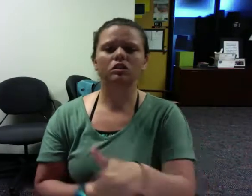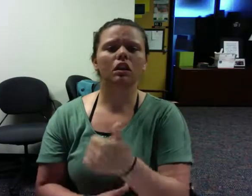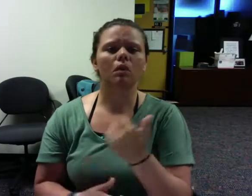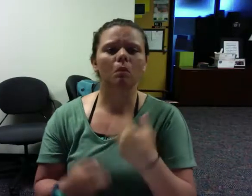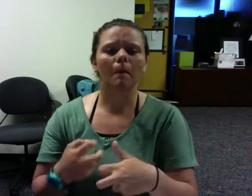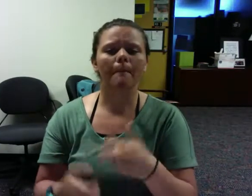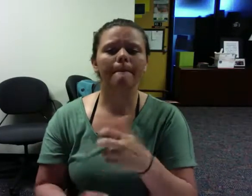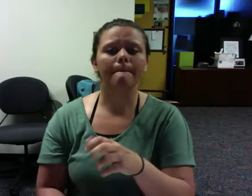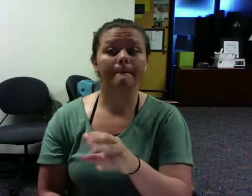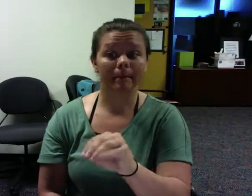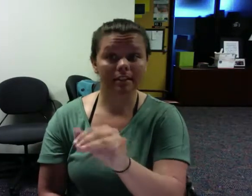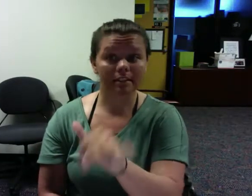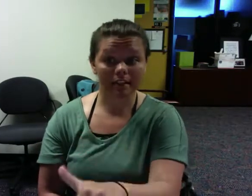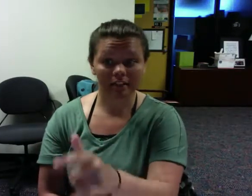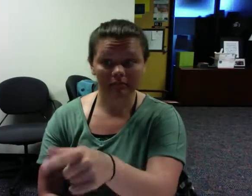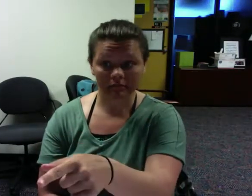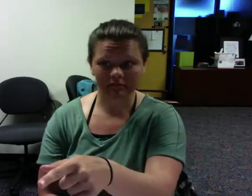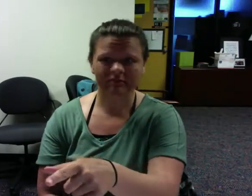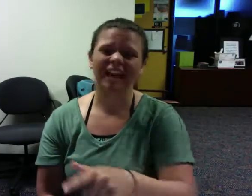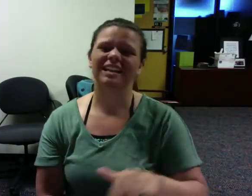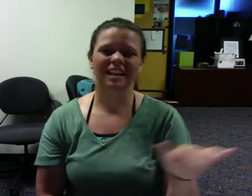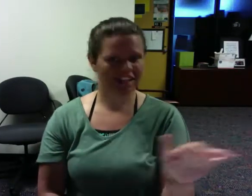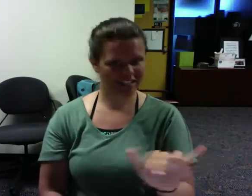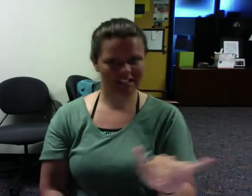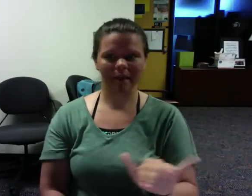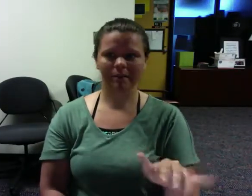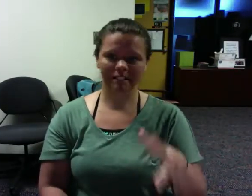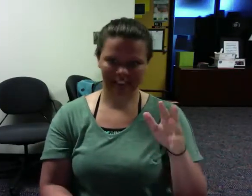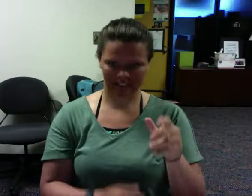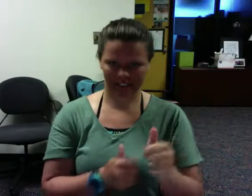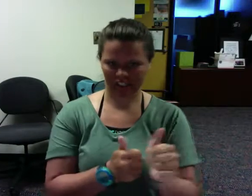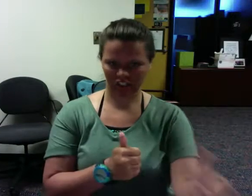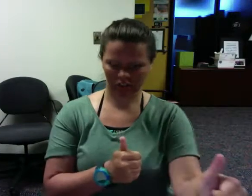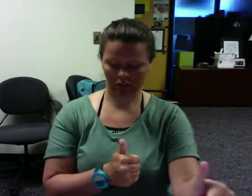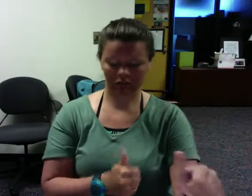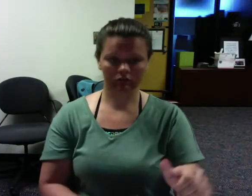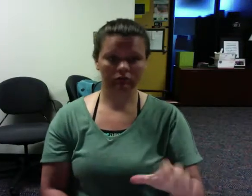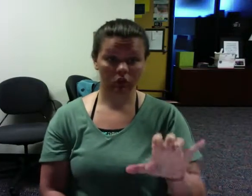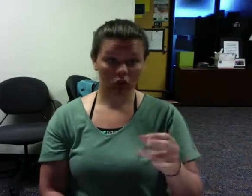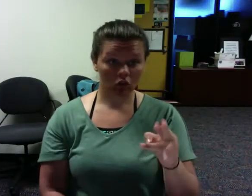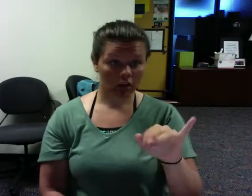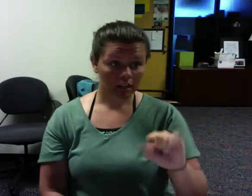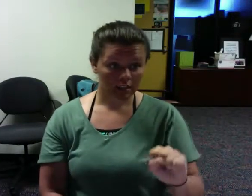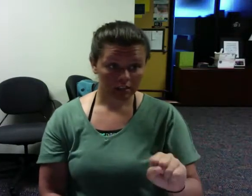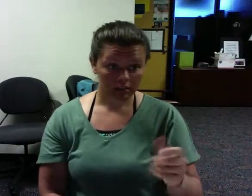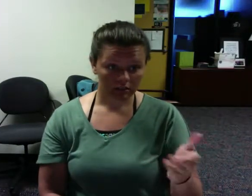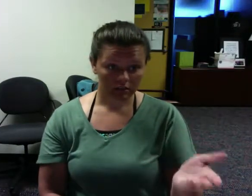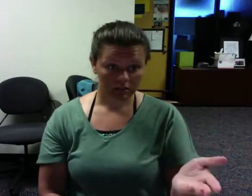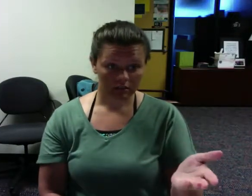Okay, that would be distance. Chris? Being sure that people knew how